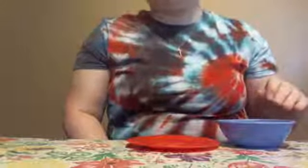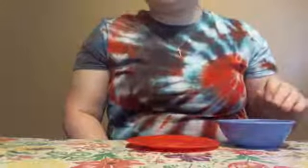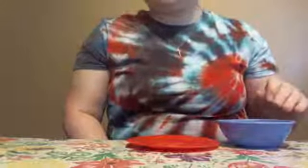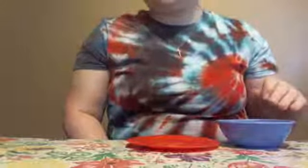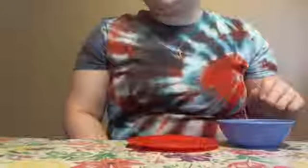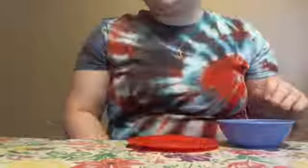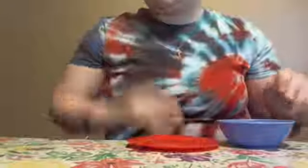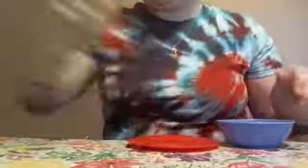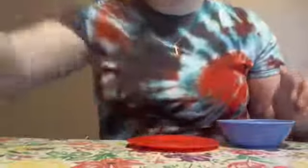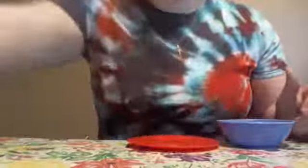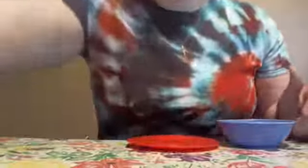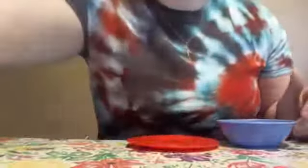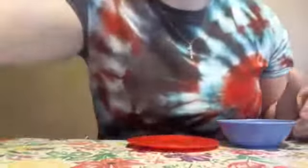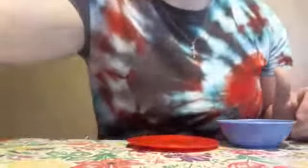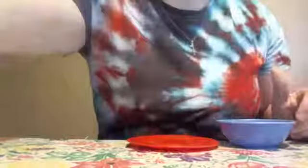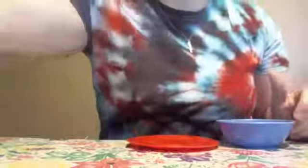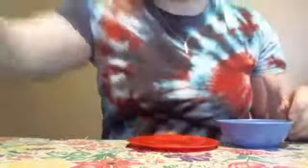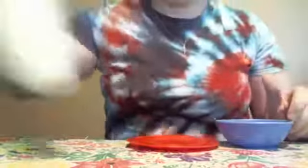What else could I do? I'm going to bring back our cup.